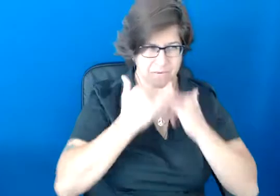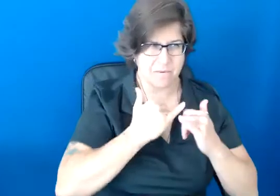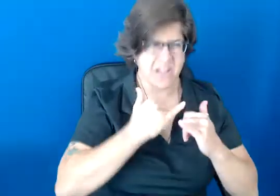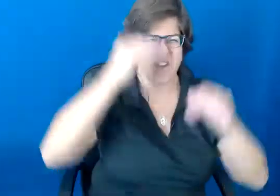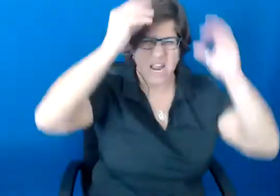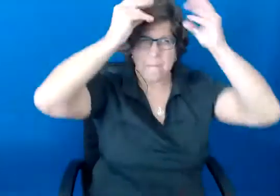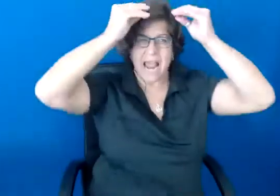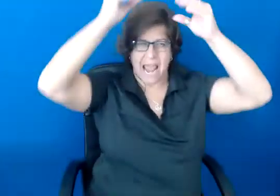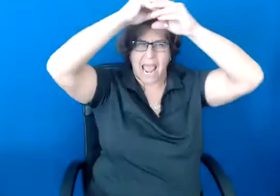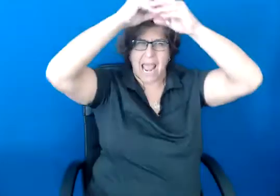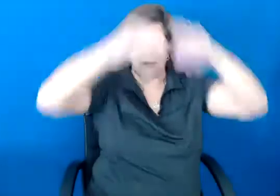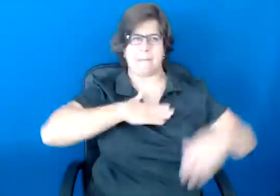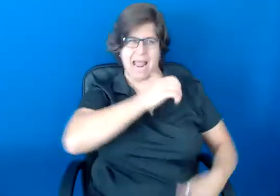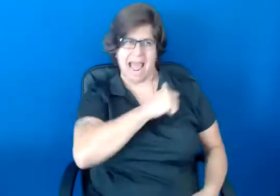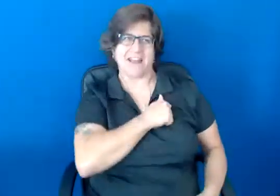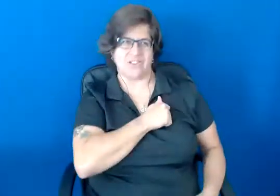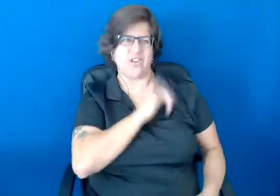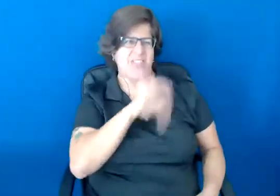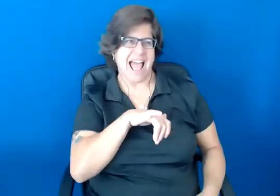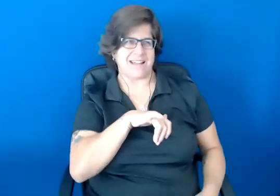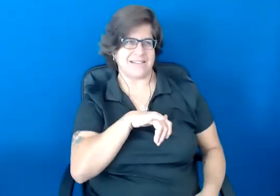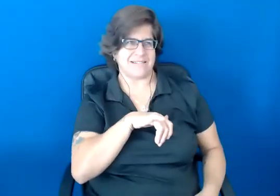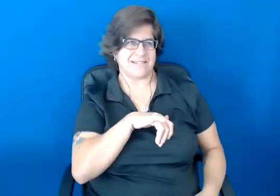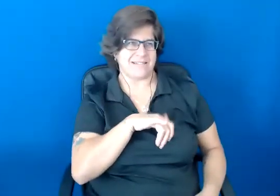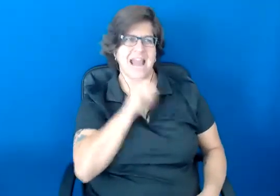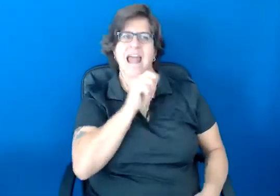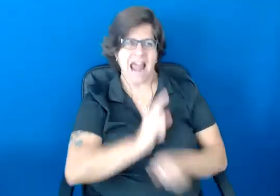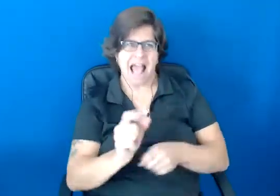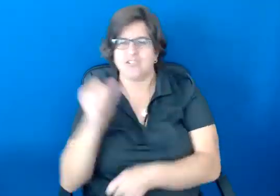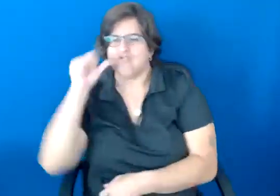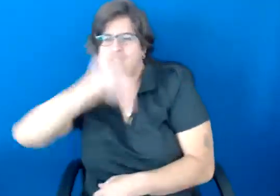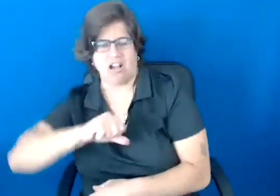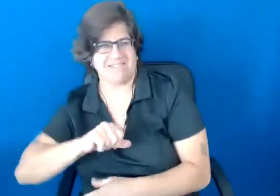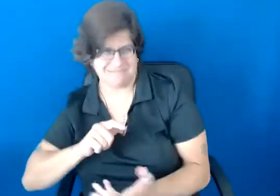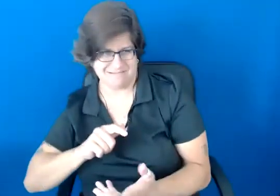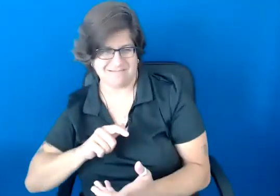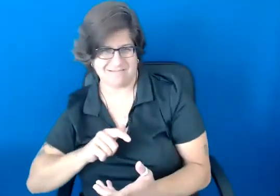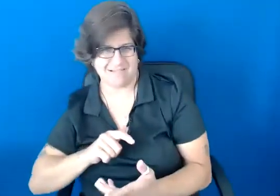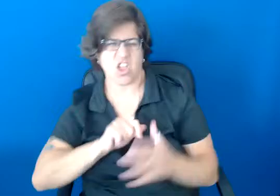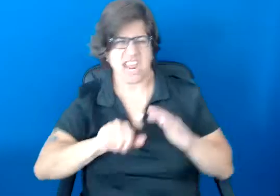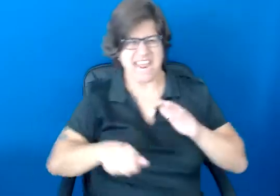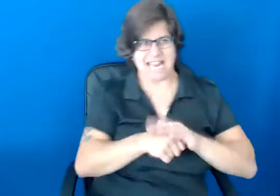little, attitudes. They're in all that kind of stuff. And so this